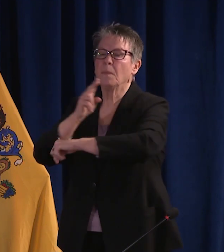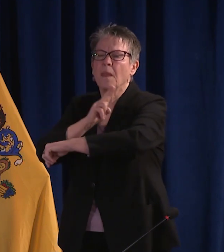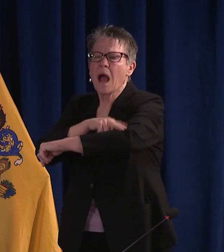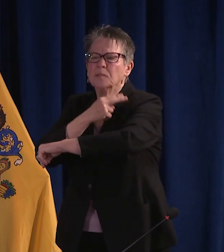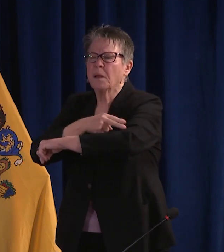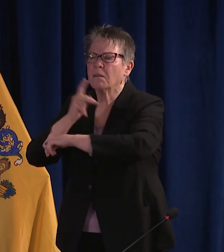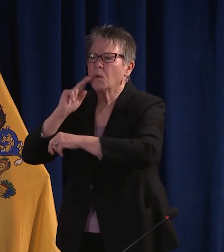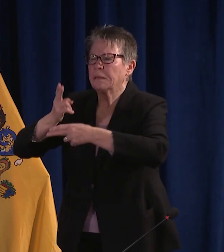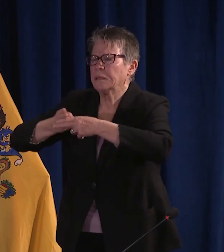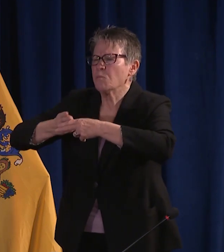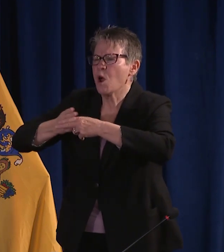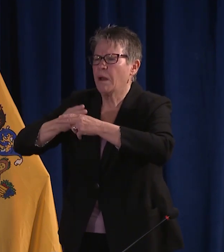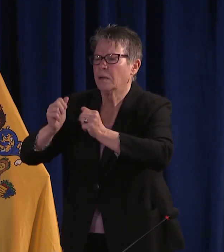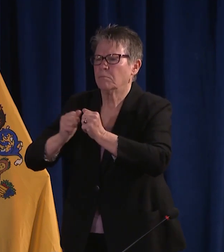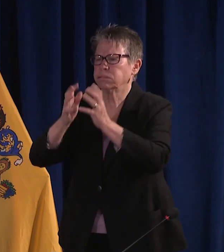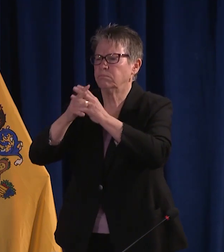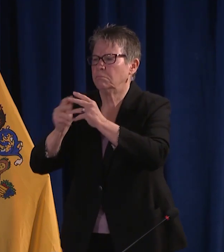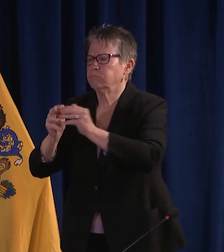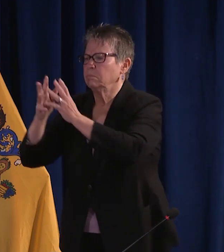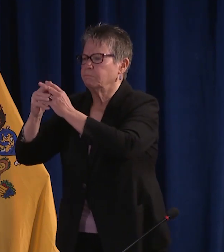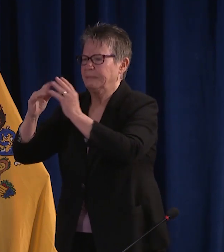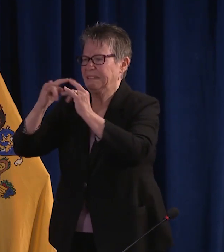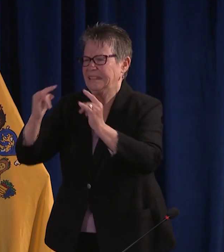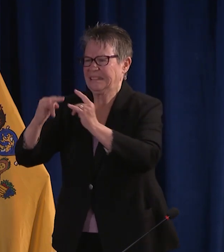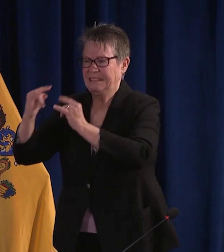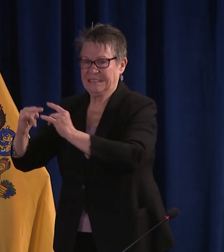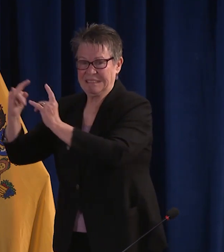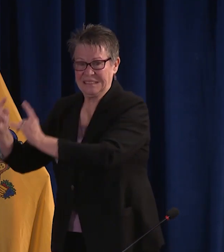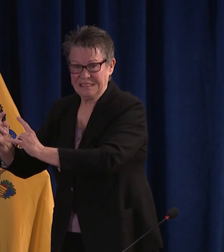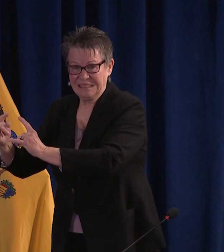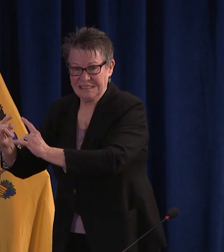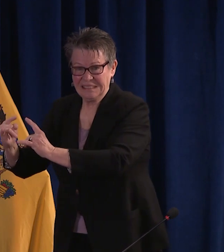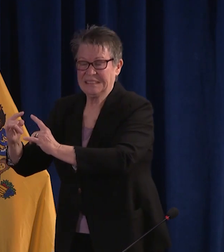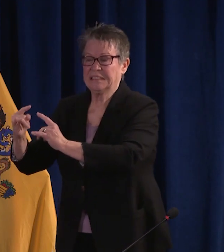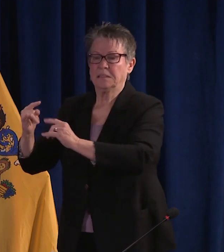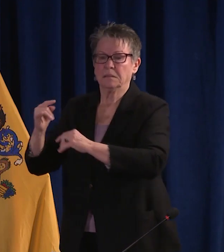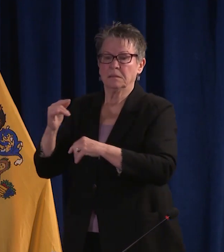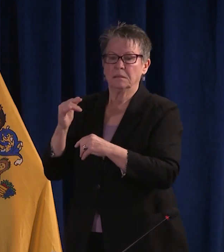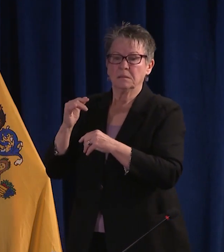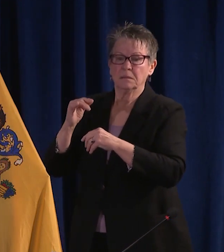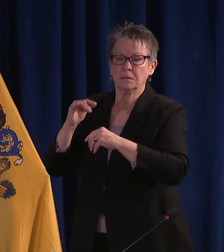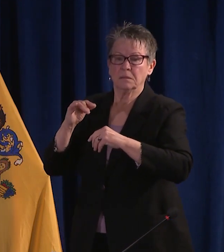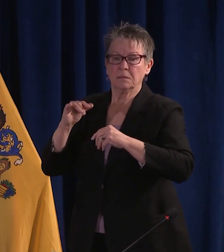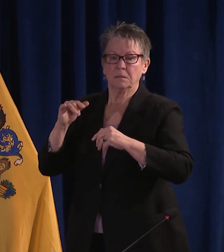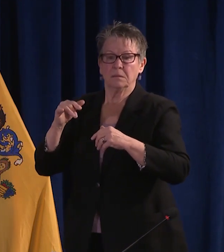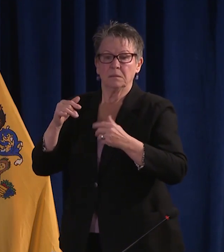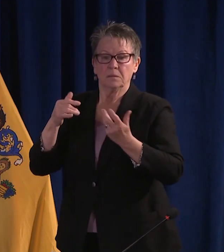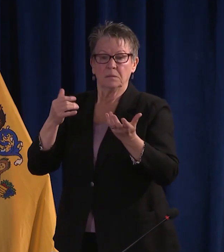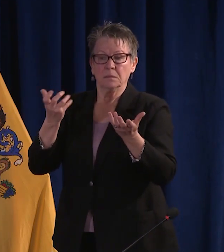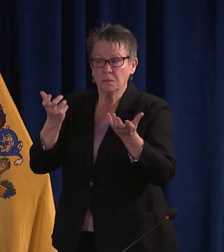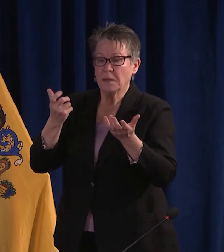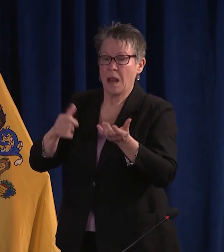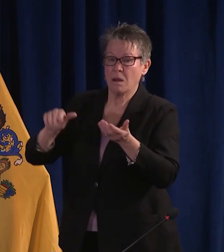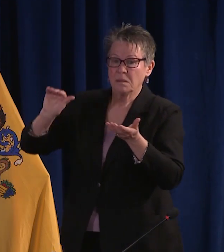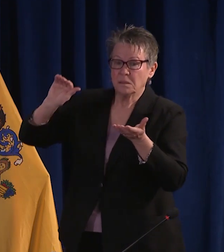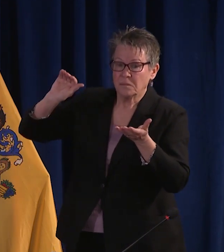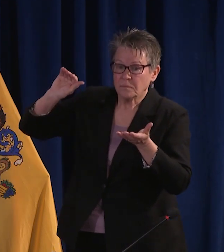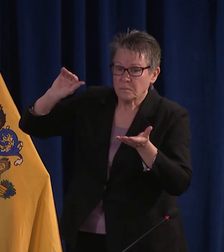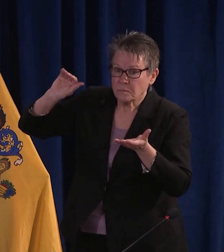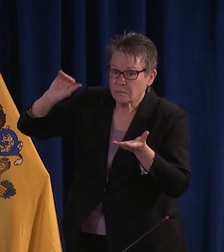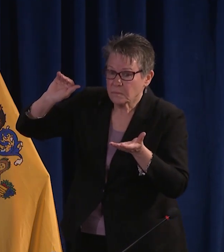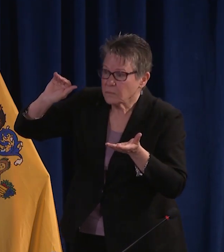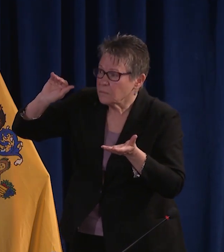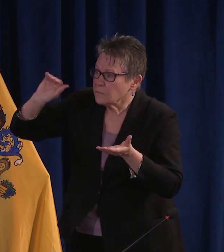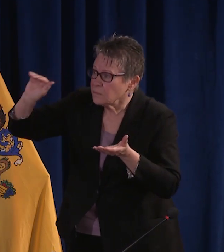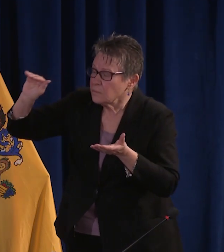preparedness, I have now sent a letter to President Trump and have put a call into Vice President Pence making this request for New Jersey